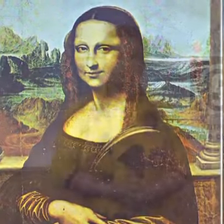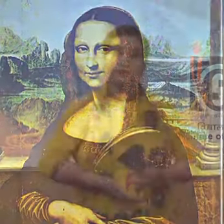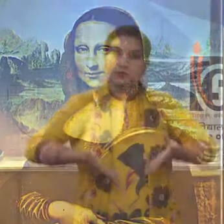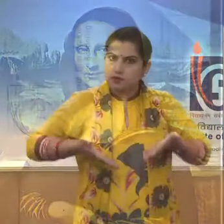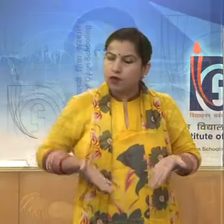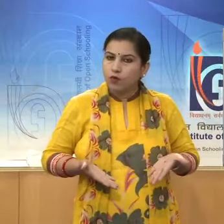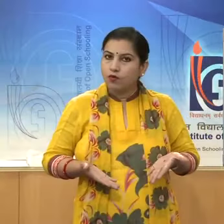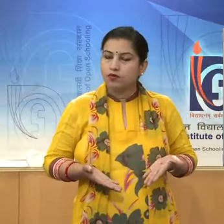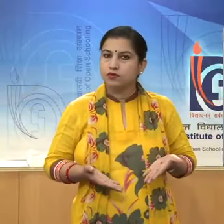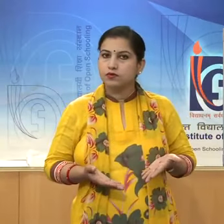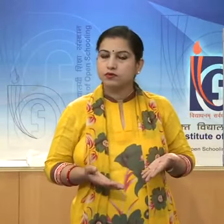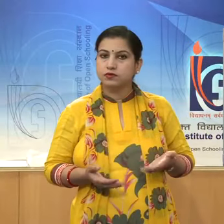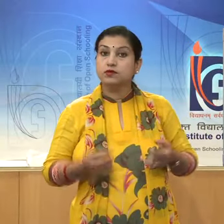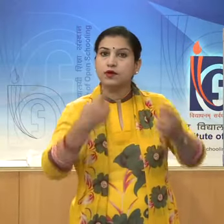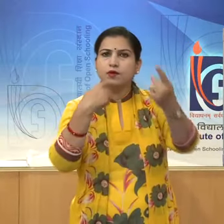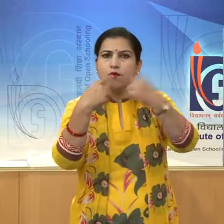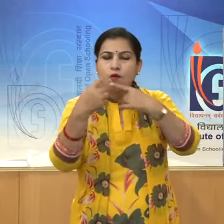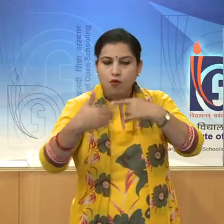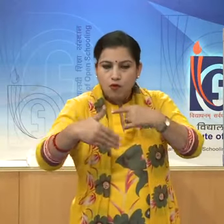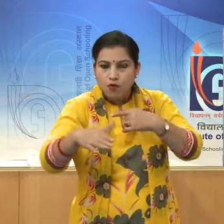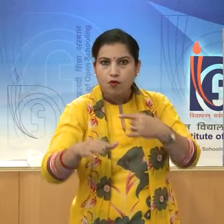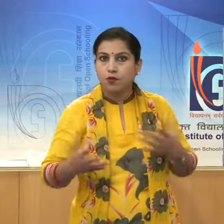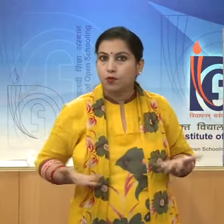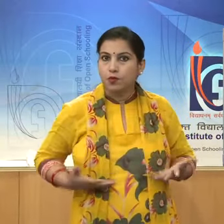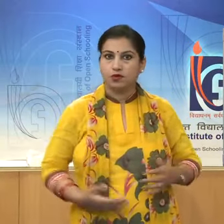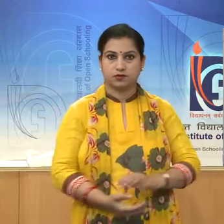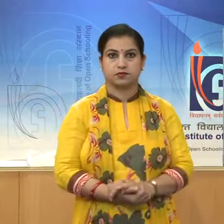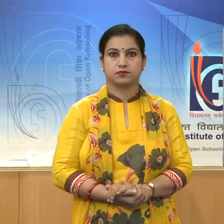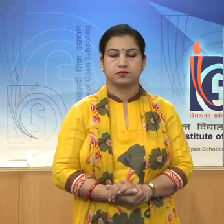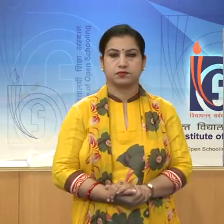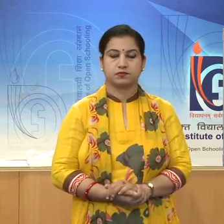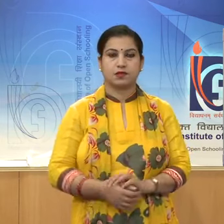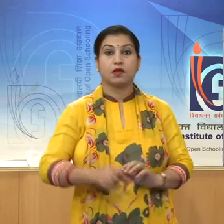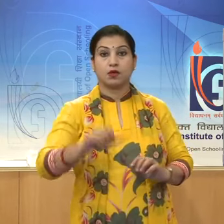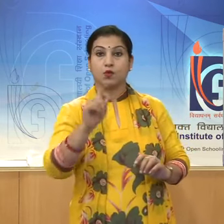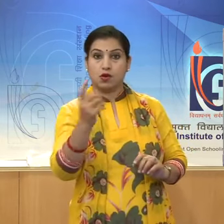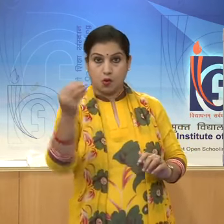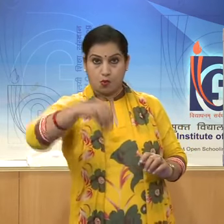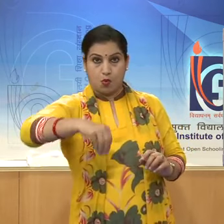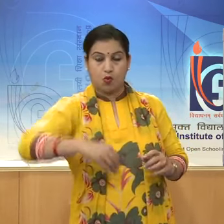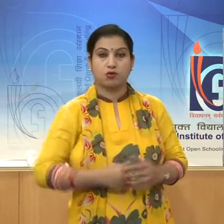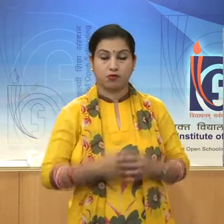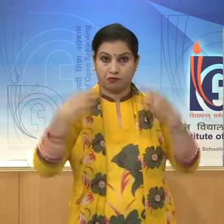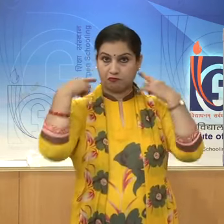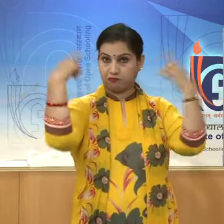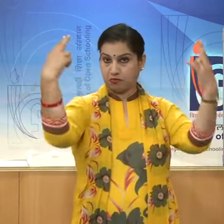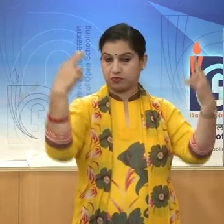Now, we are going to appreciate another famous